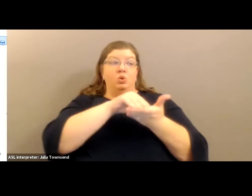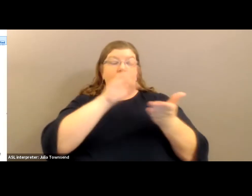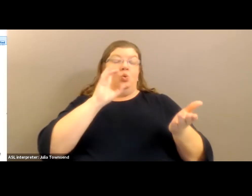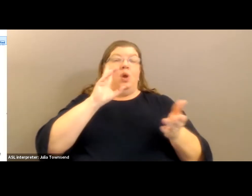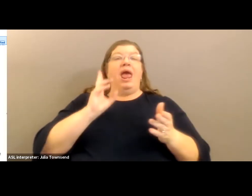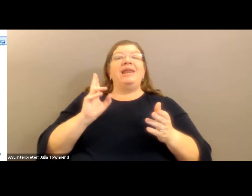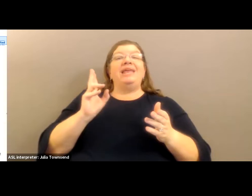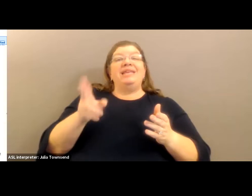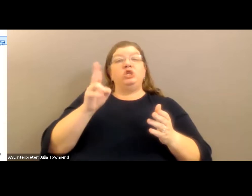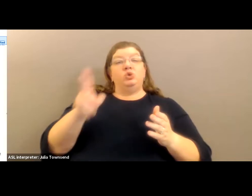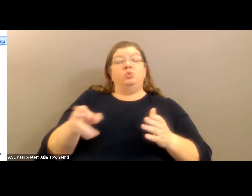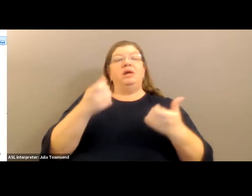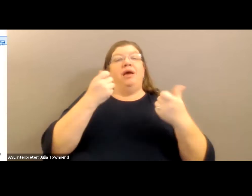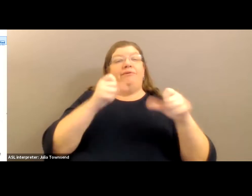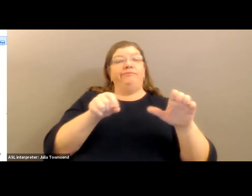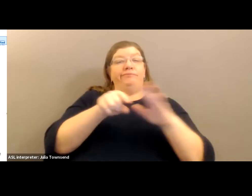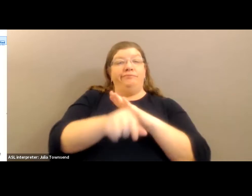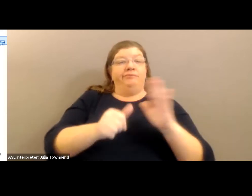suicidal behavior.